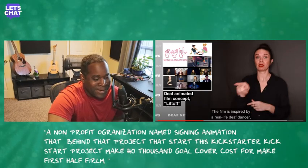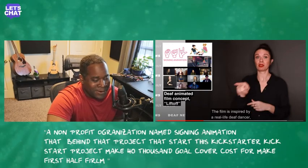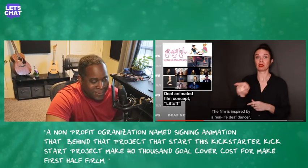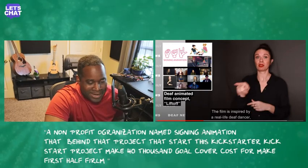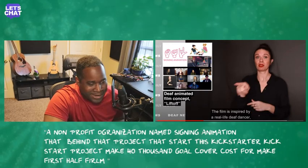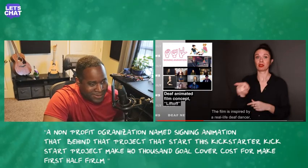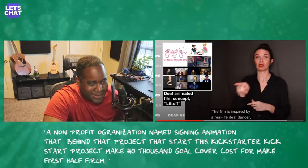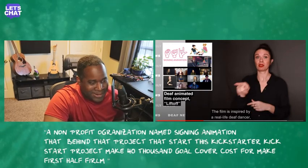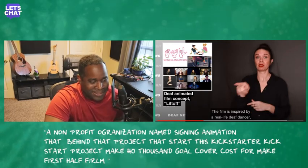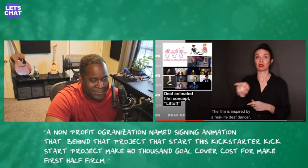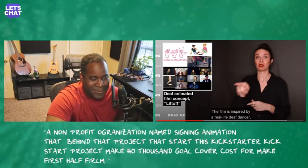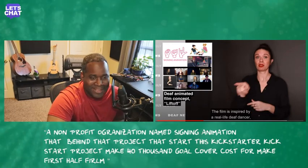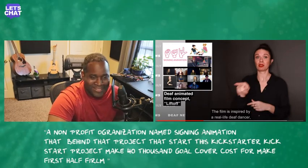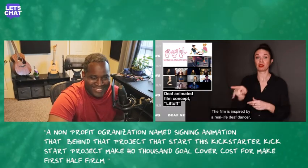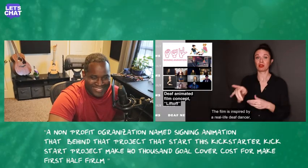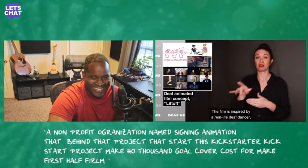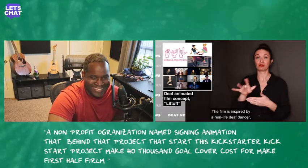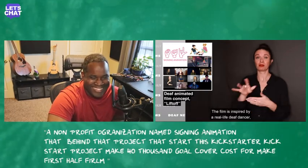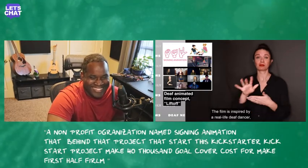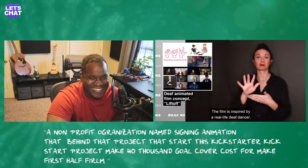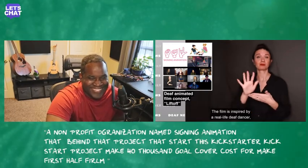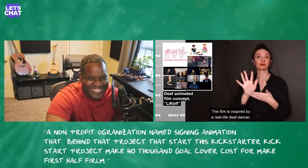now. We're here. Let's just watch.